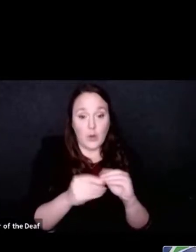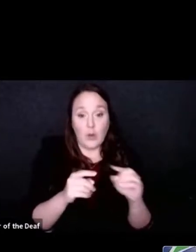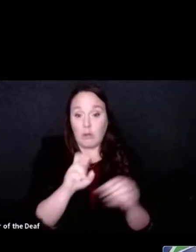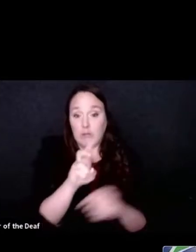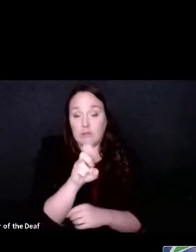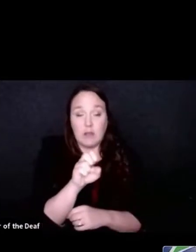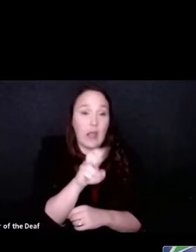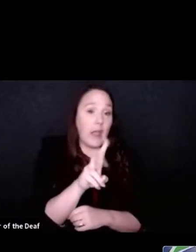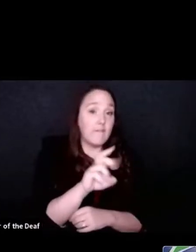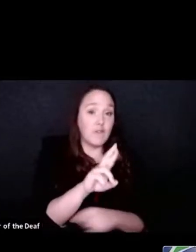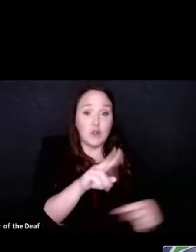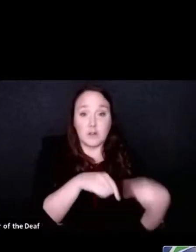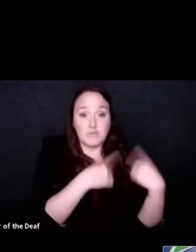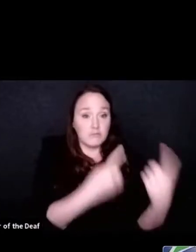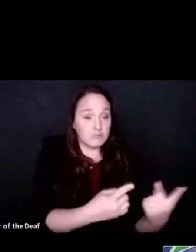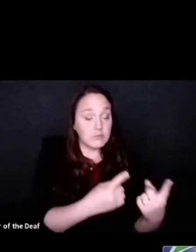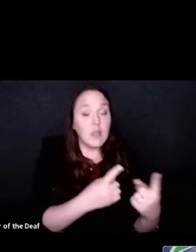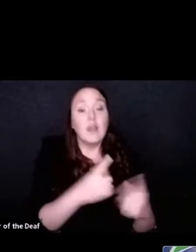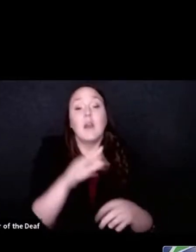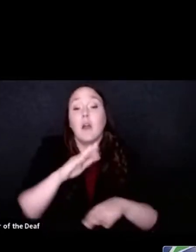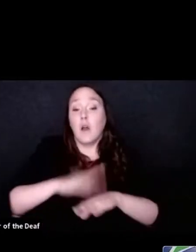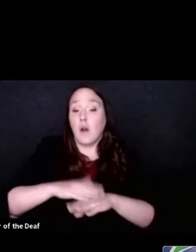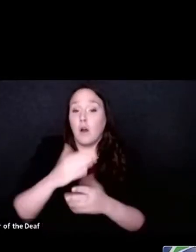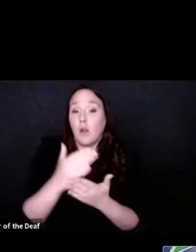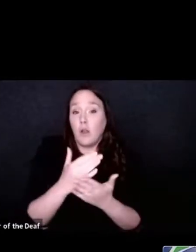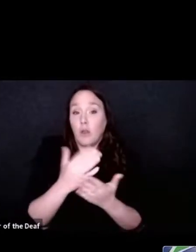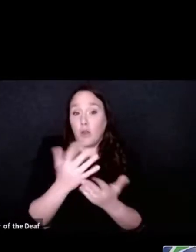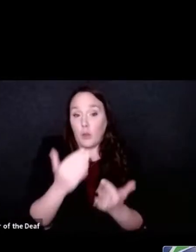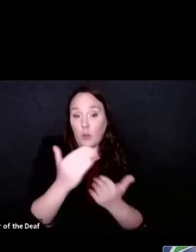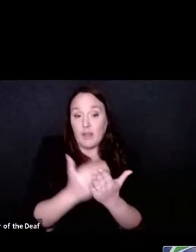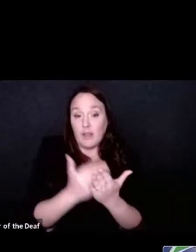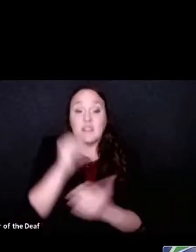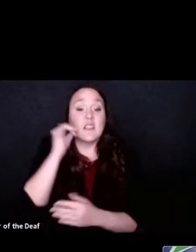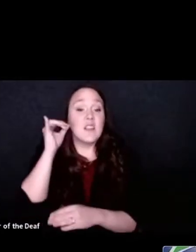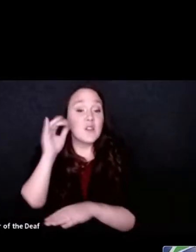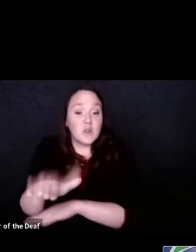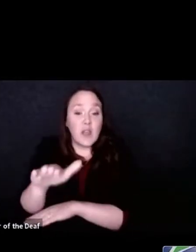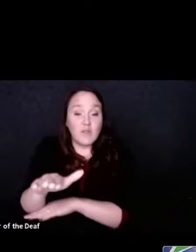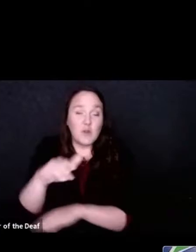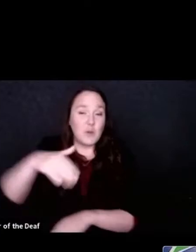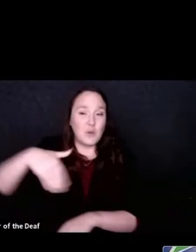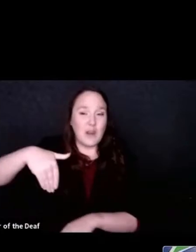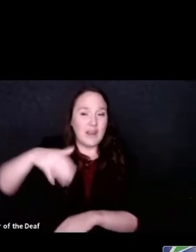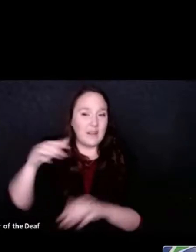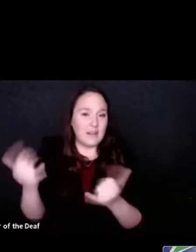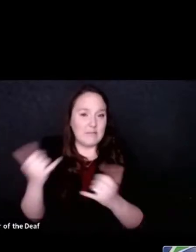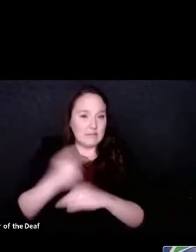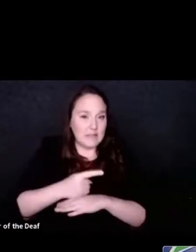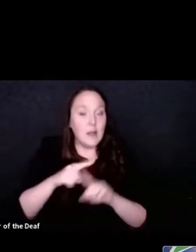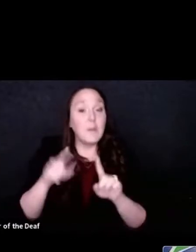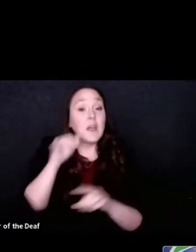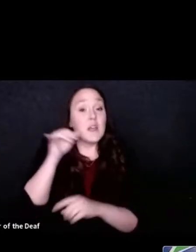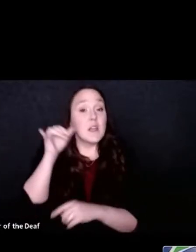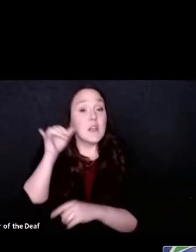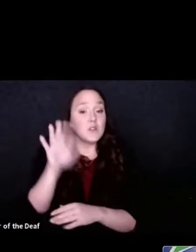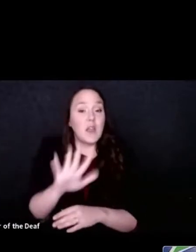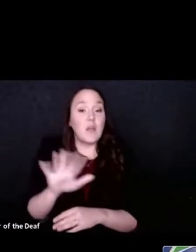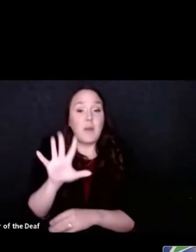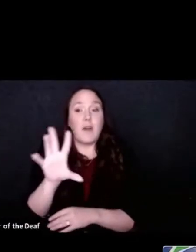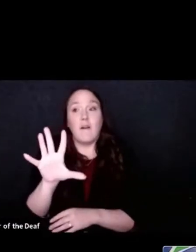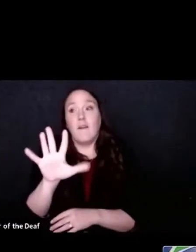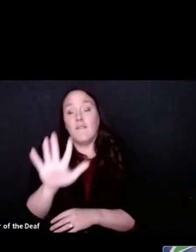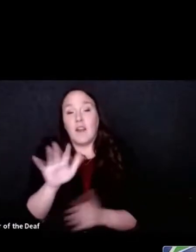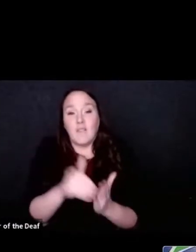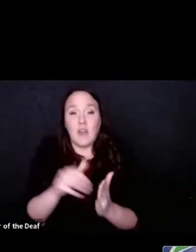ever on the wait list. And as of yesterday afternoon, we haven't pulled them today. We had about 5,600